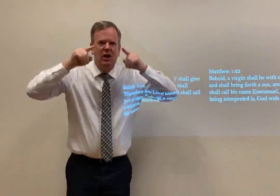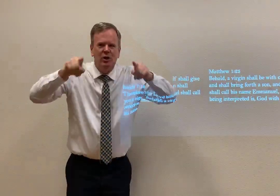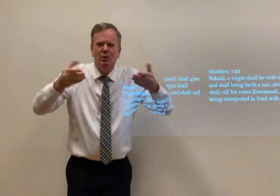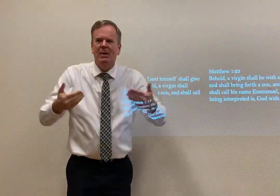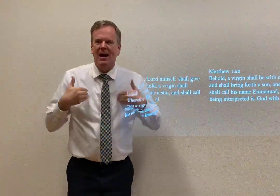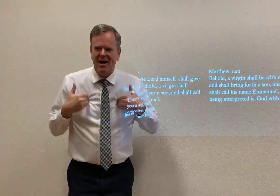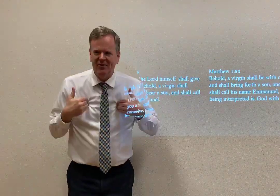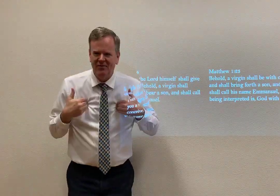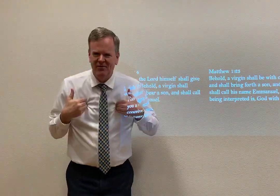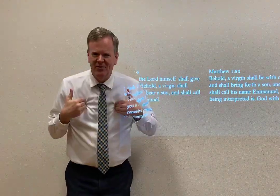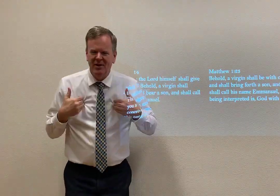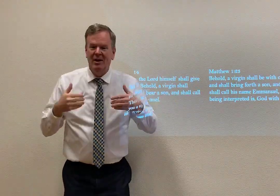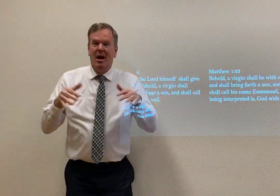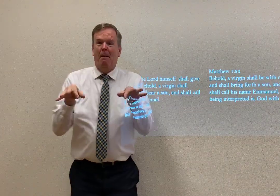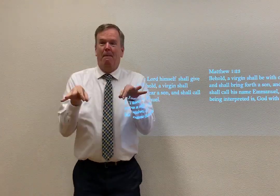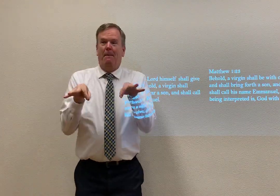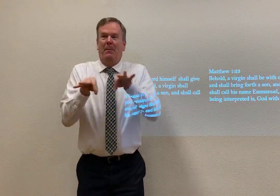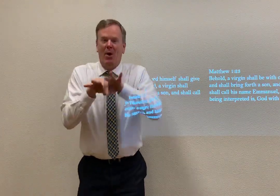I have a lot of experience, and I know you guys might have as well.